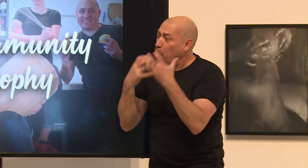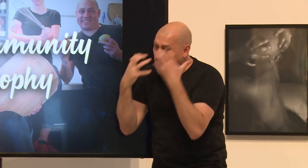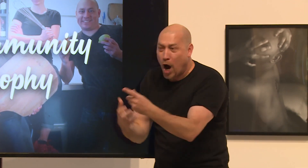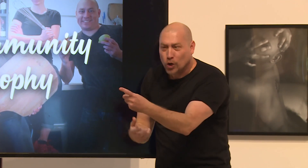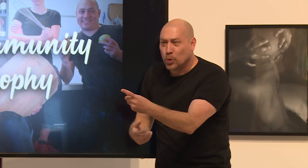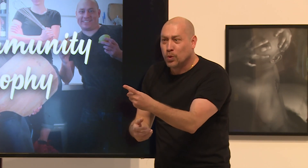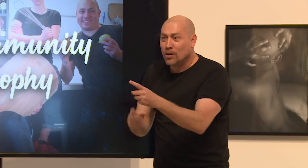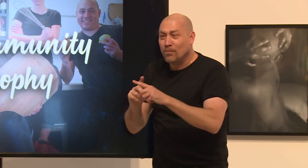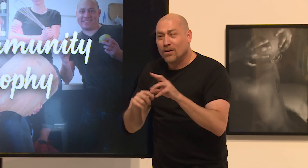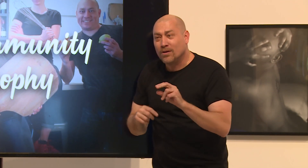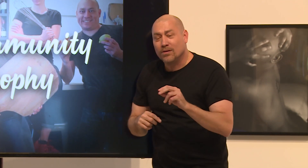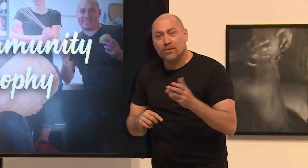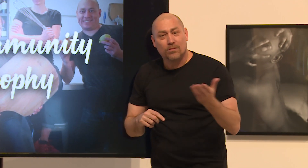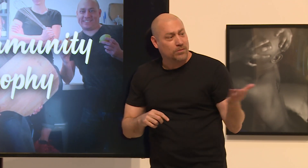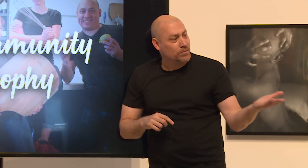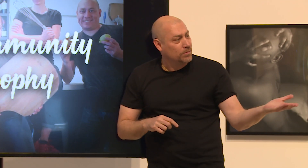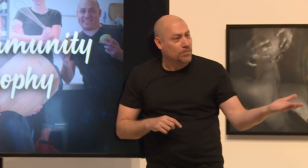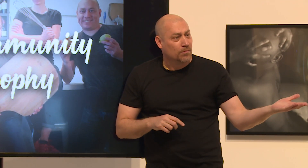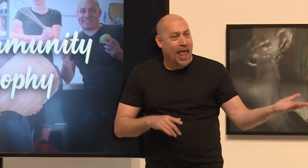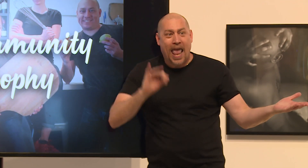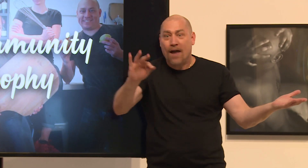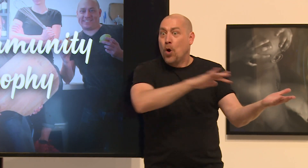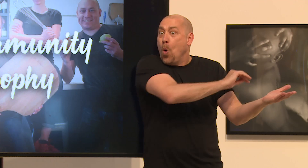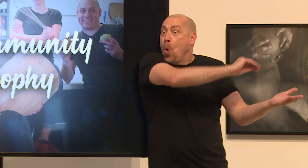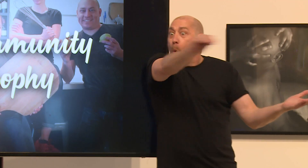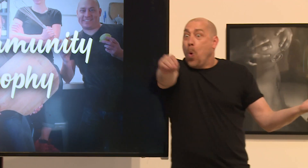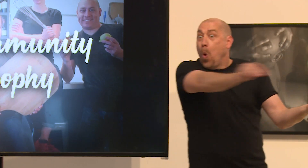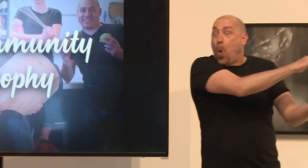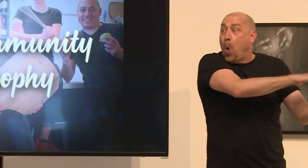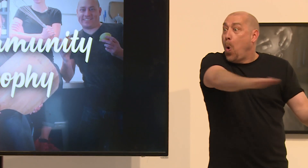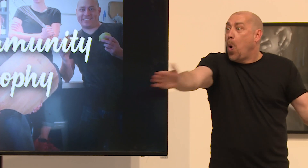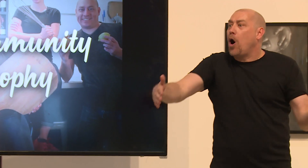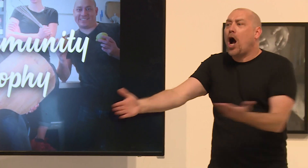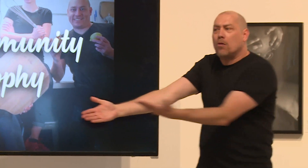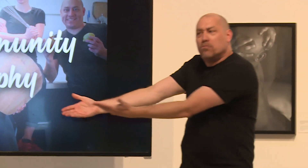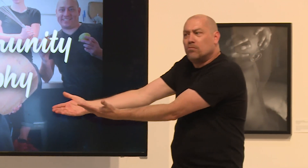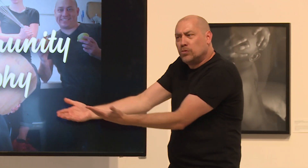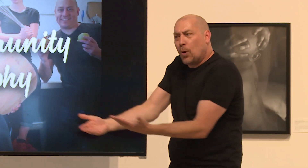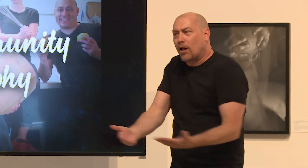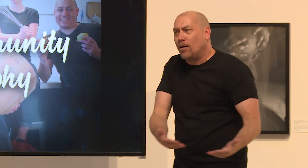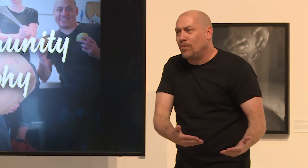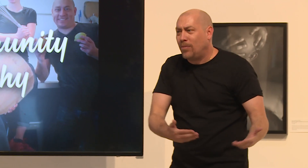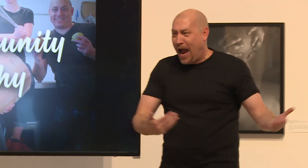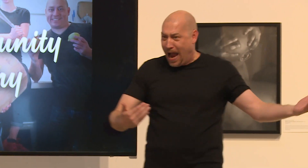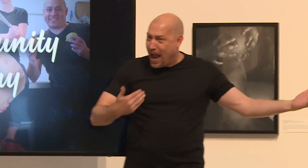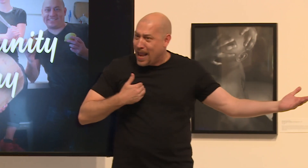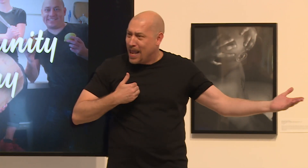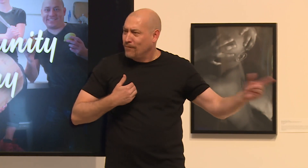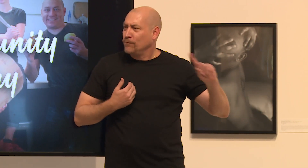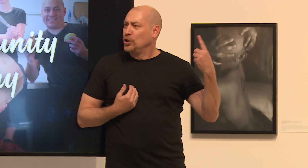It's really when people say, well, you know, but. No, I want you. I want people to be